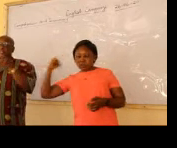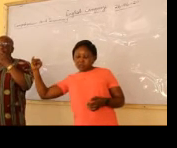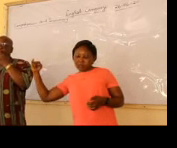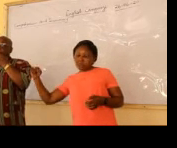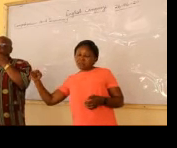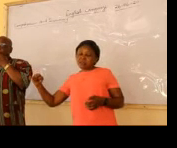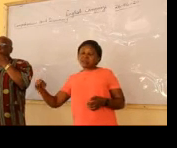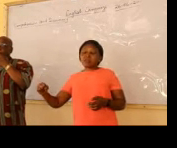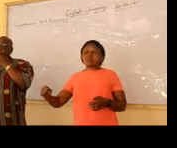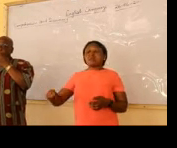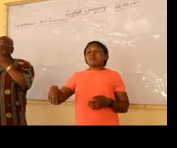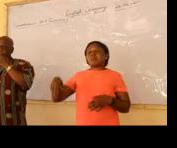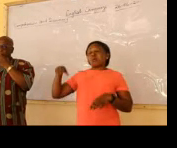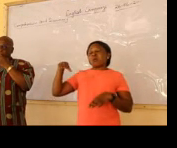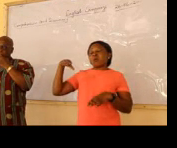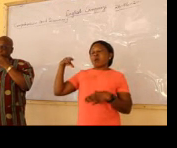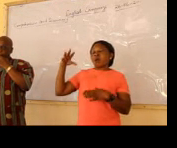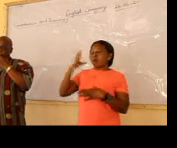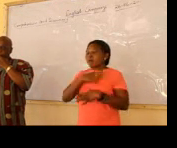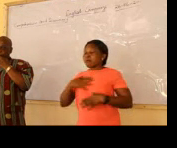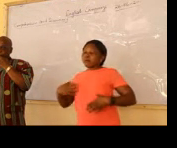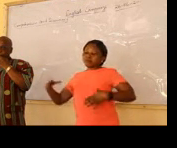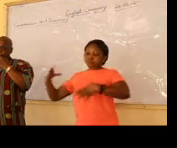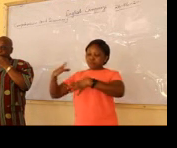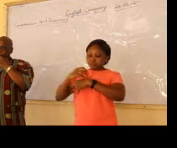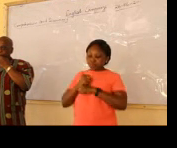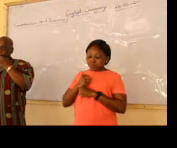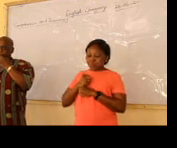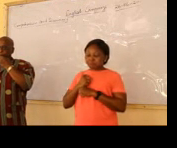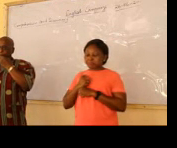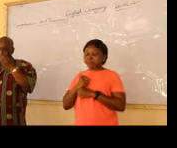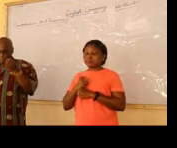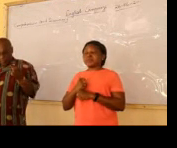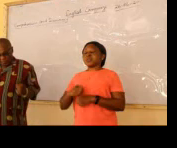and summary exercise.